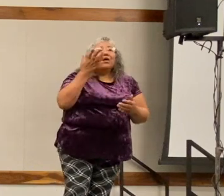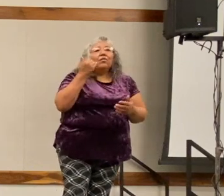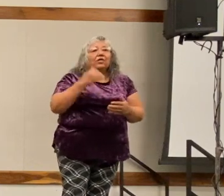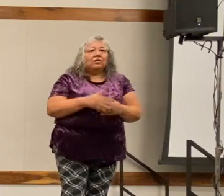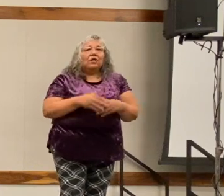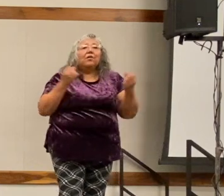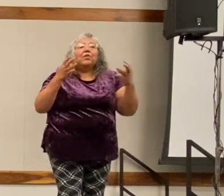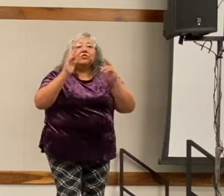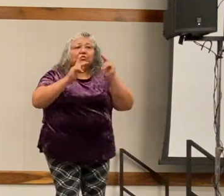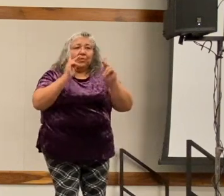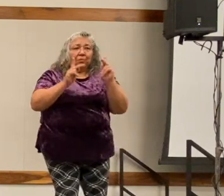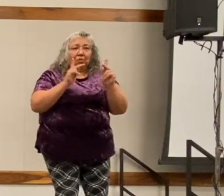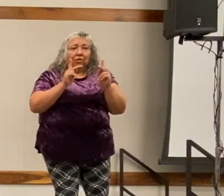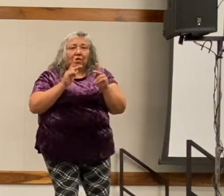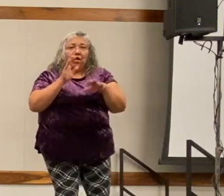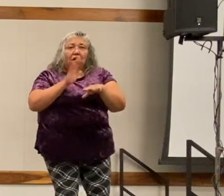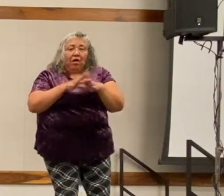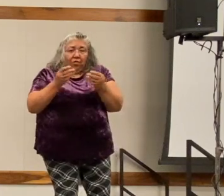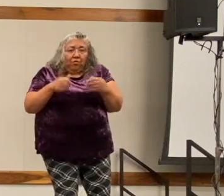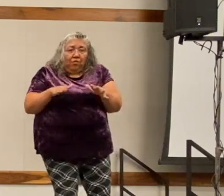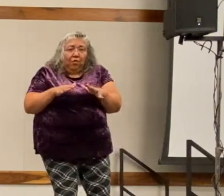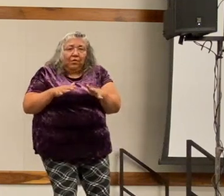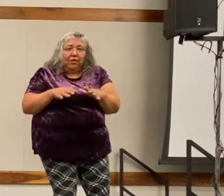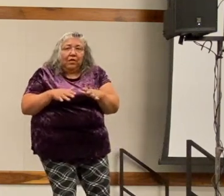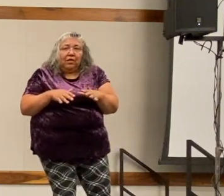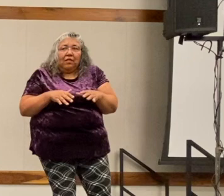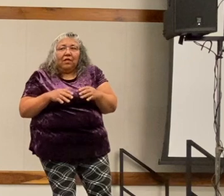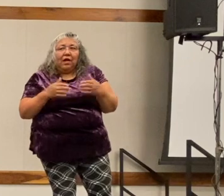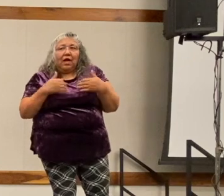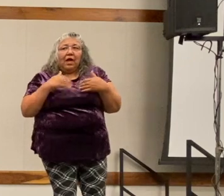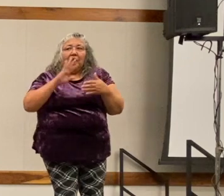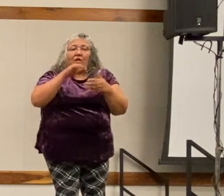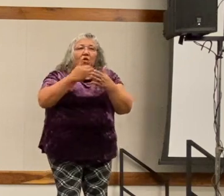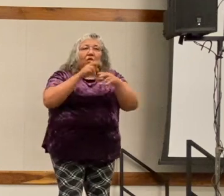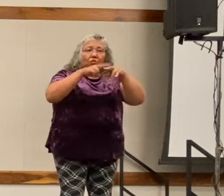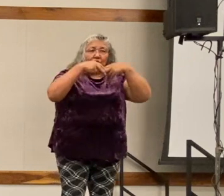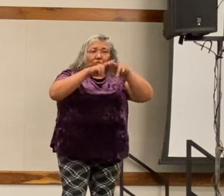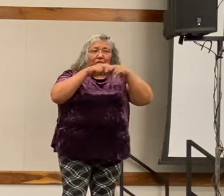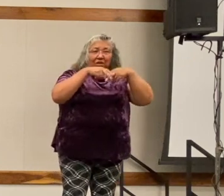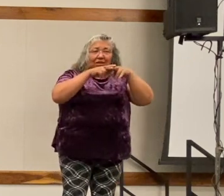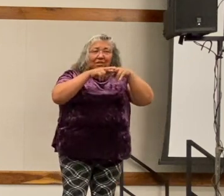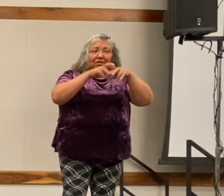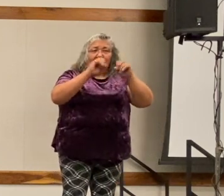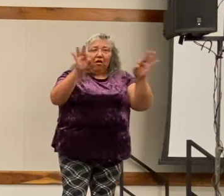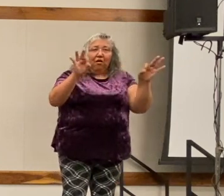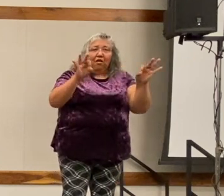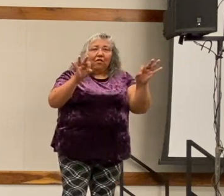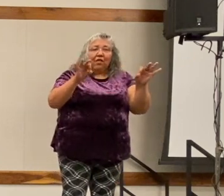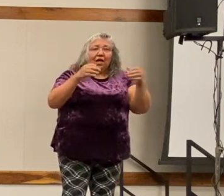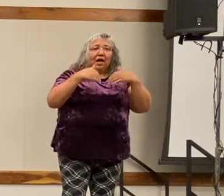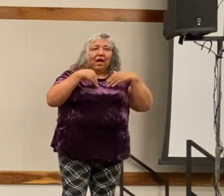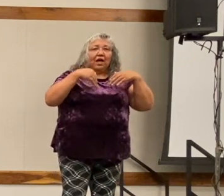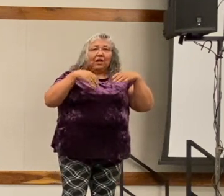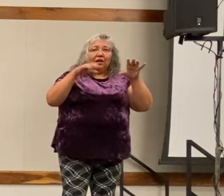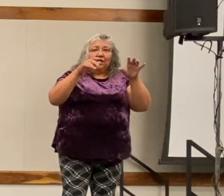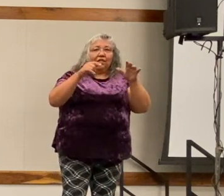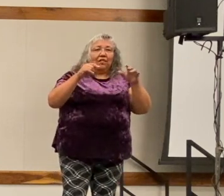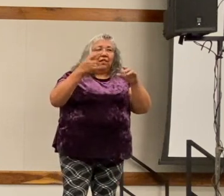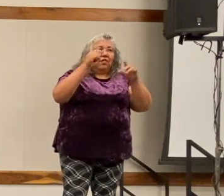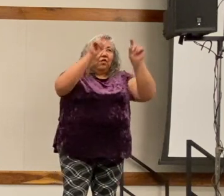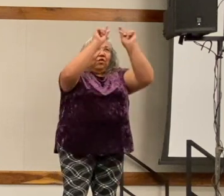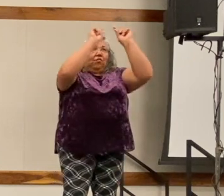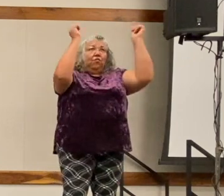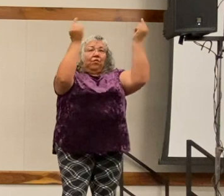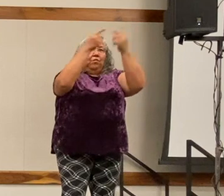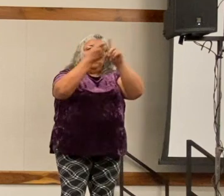a bunch of people on their property, and they took all the swings off the swing set, they took the rim off the hoop,